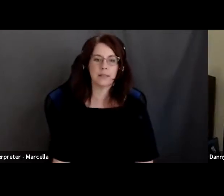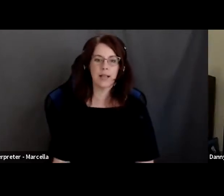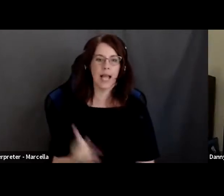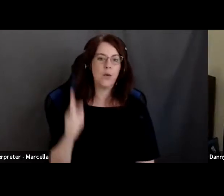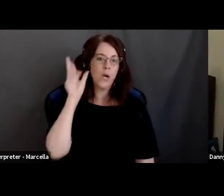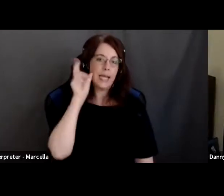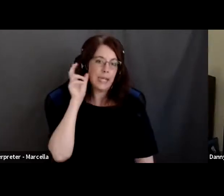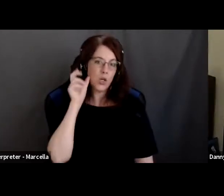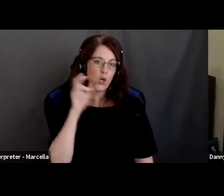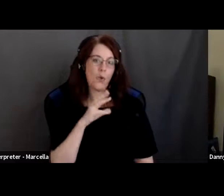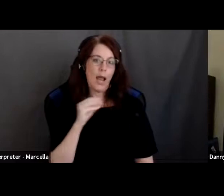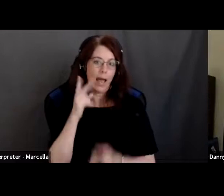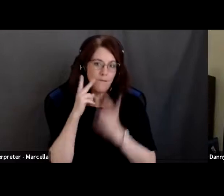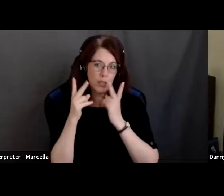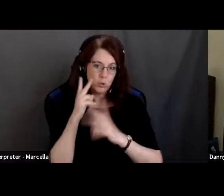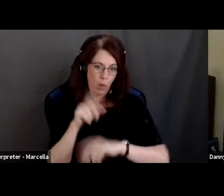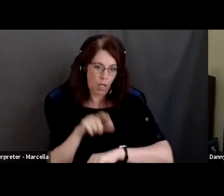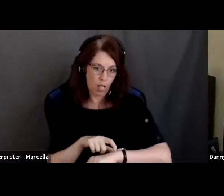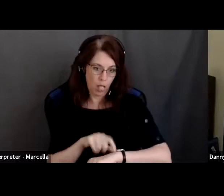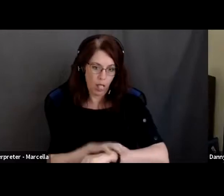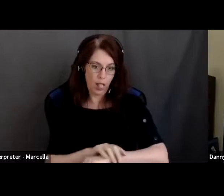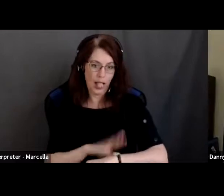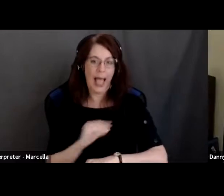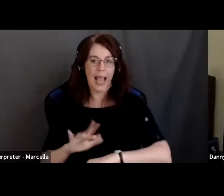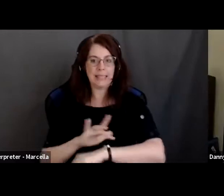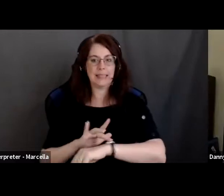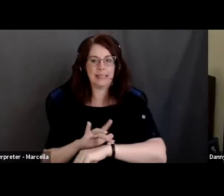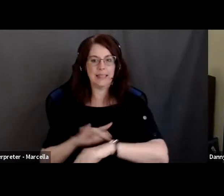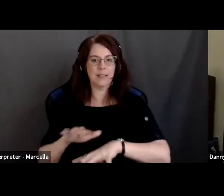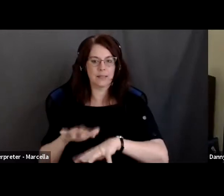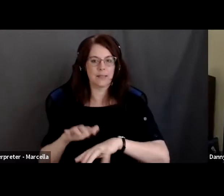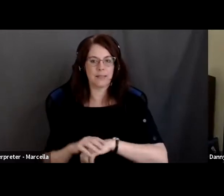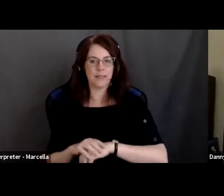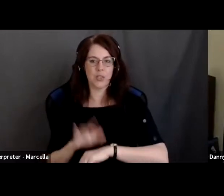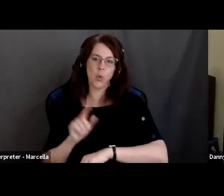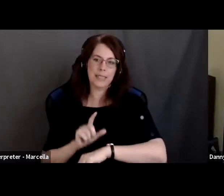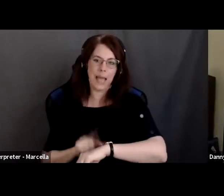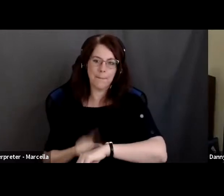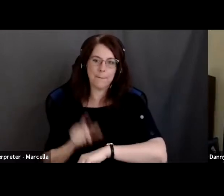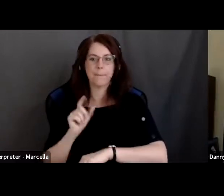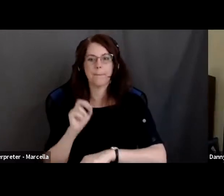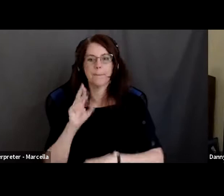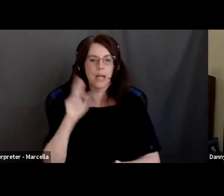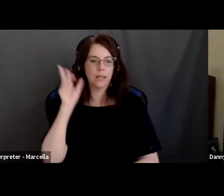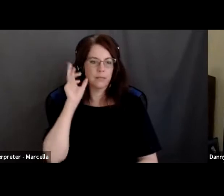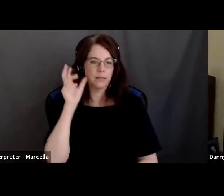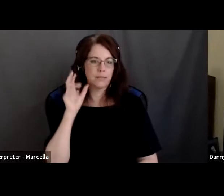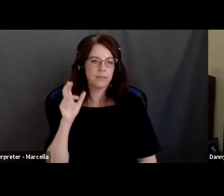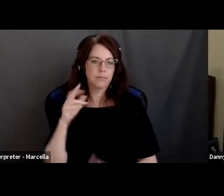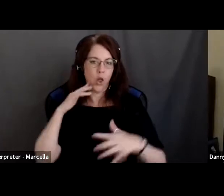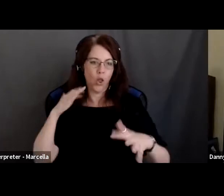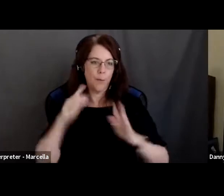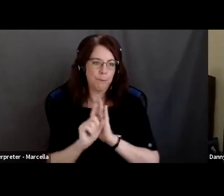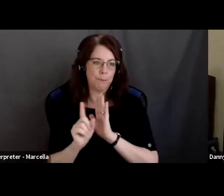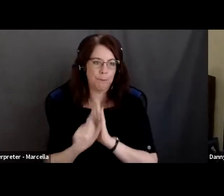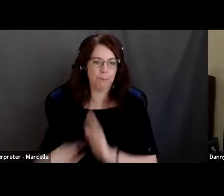audible, a visual, and a tactile alert. So it'll give you a little tap on the wrist and play an alarm